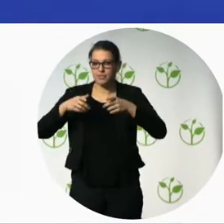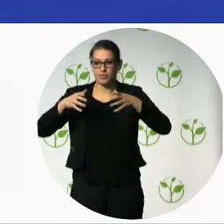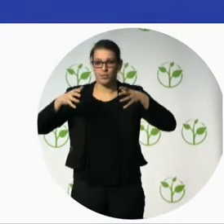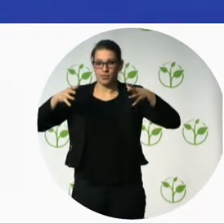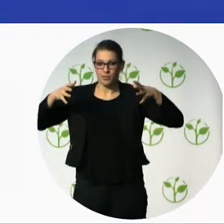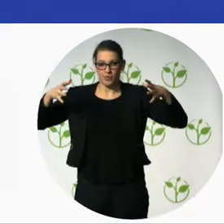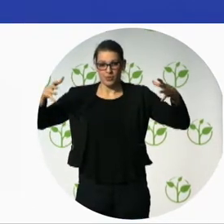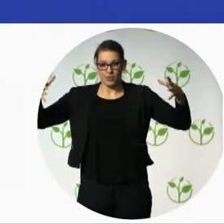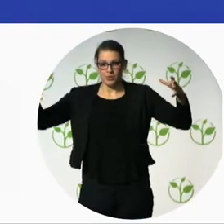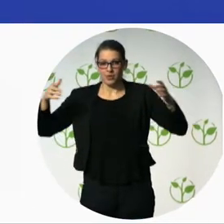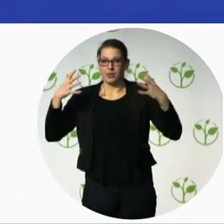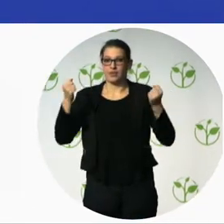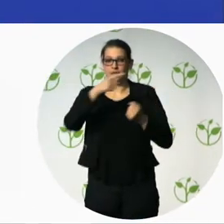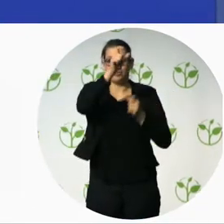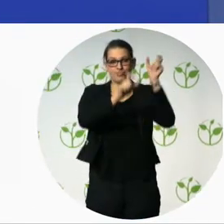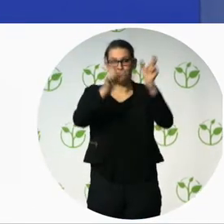experts and people interested